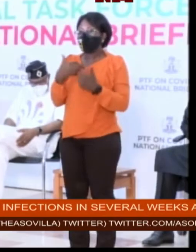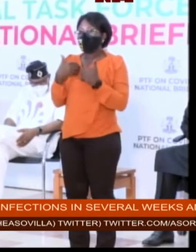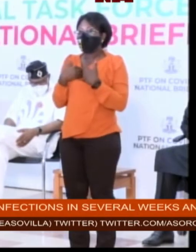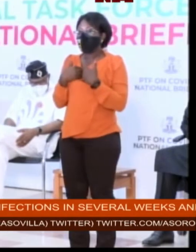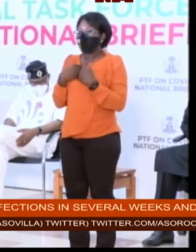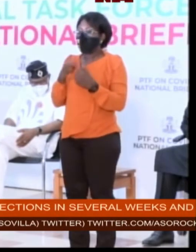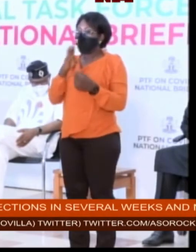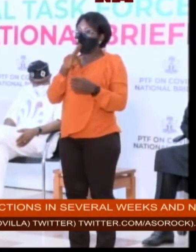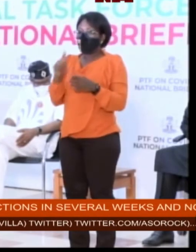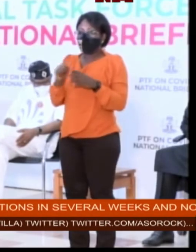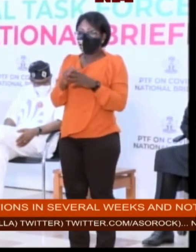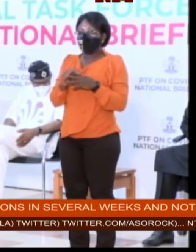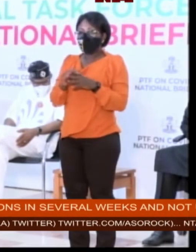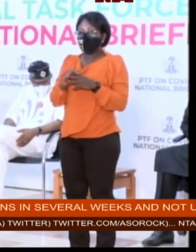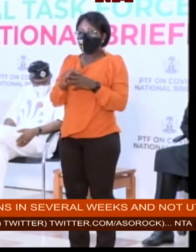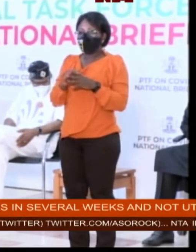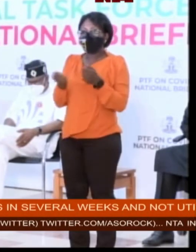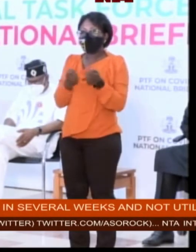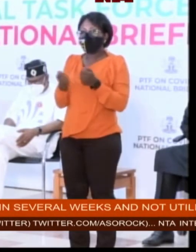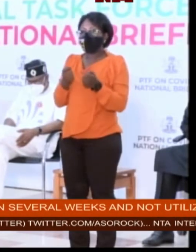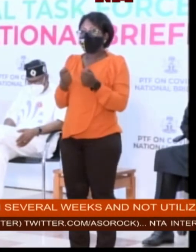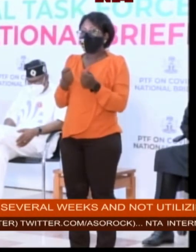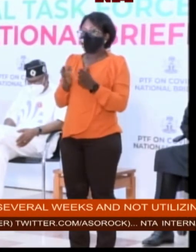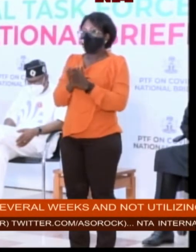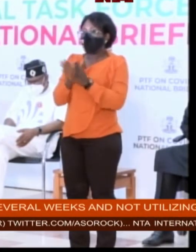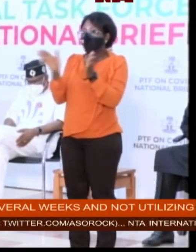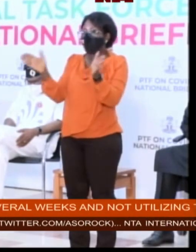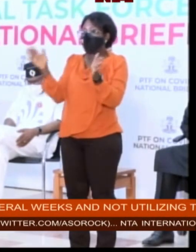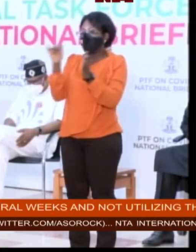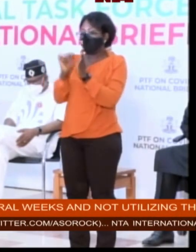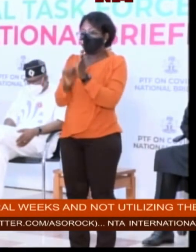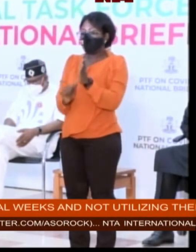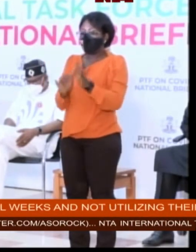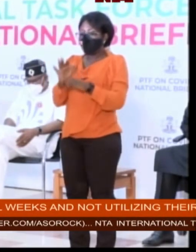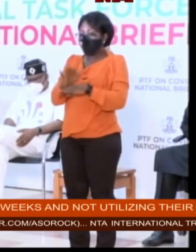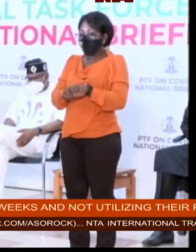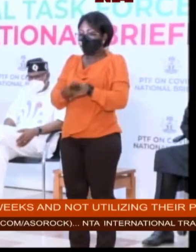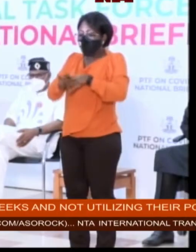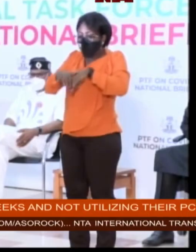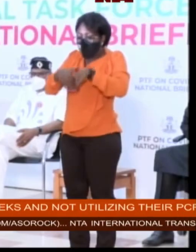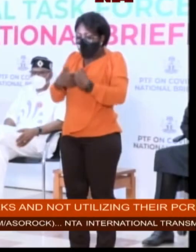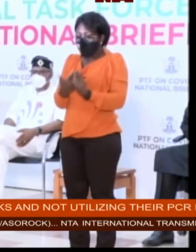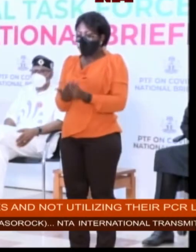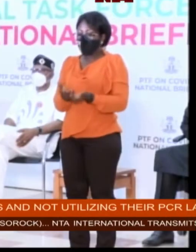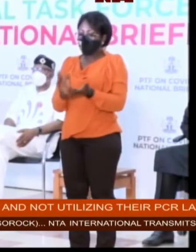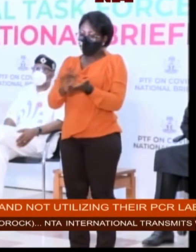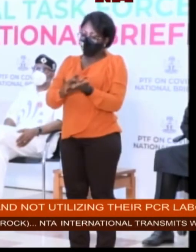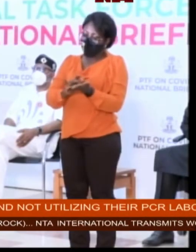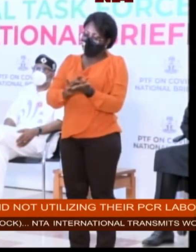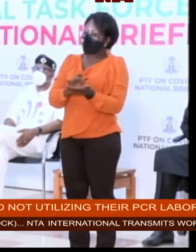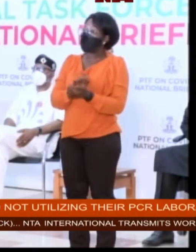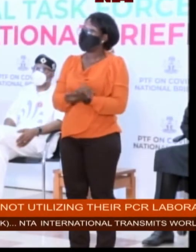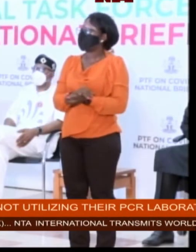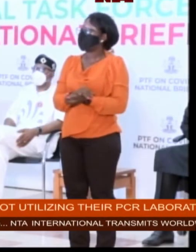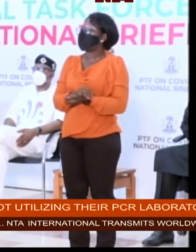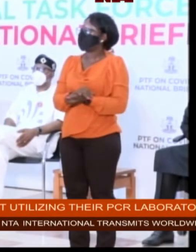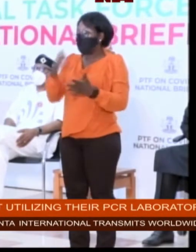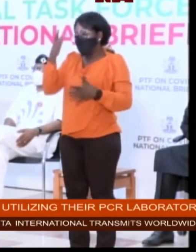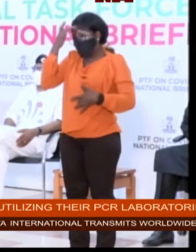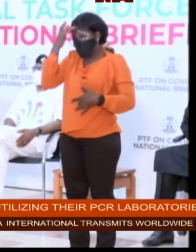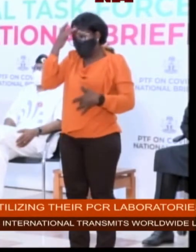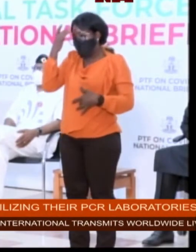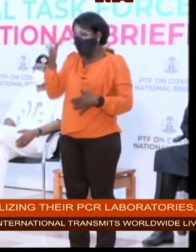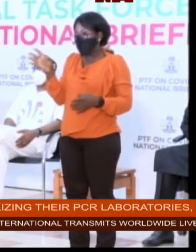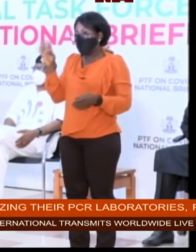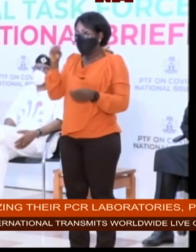been training the case managers nationwide on the implementation of the treatment guidelines,